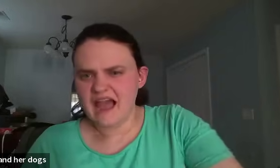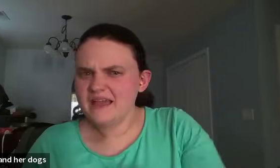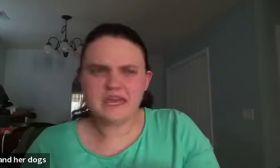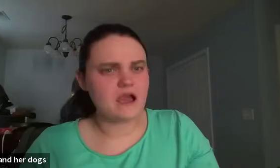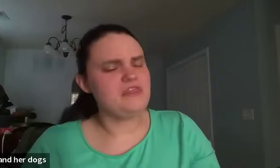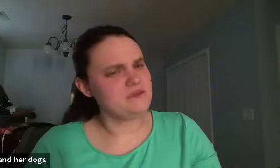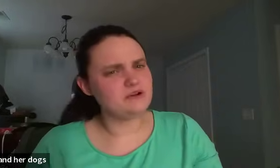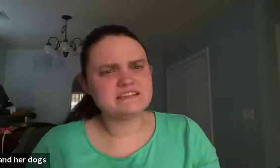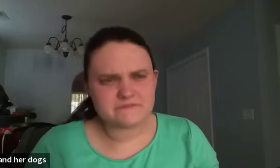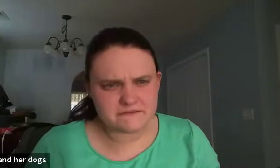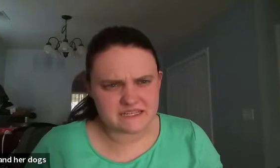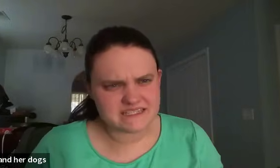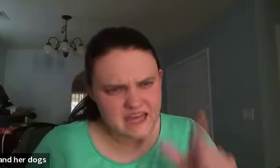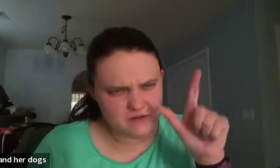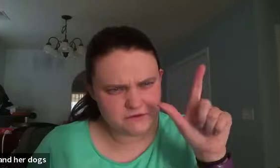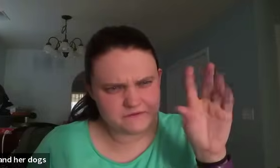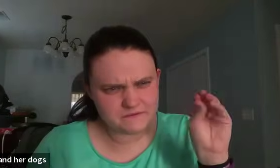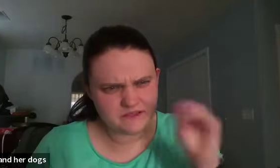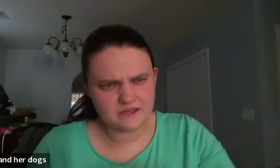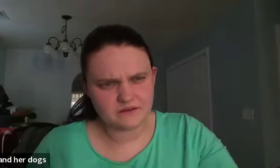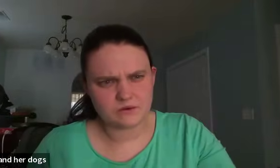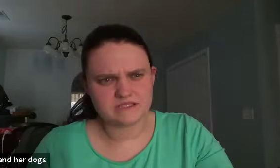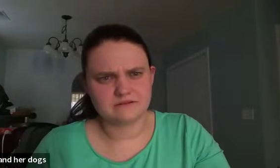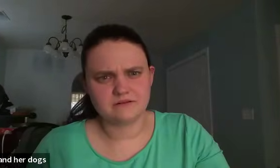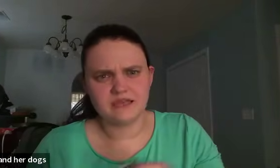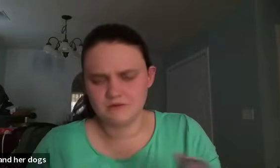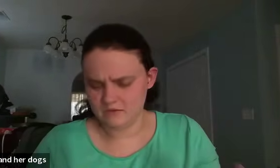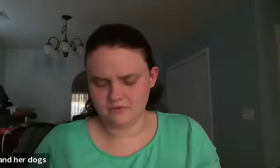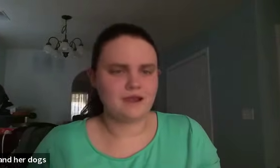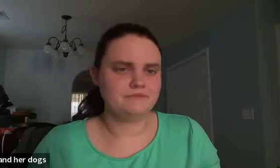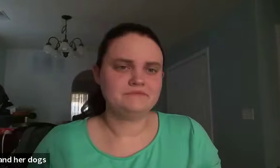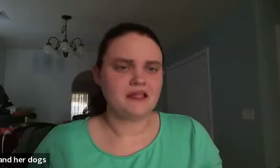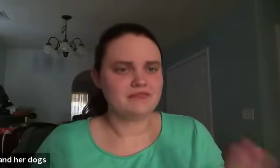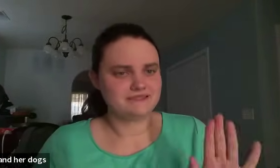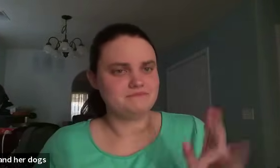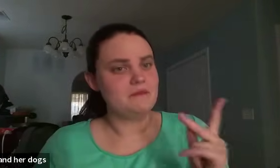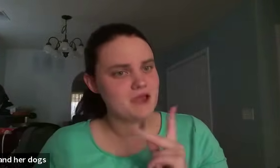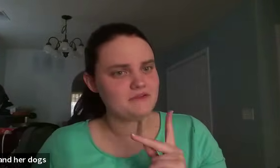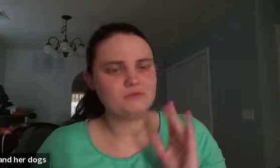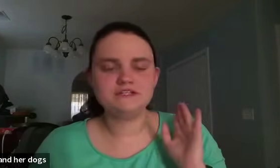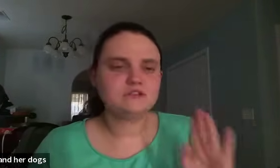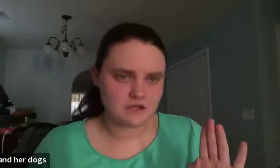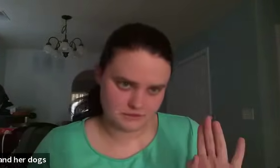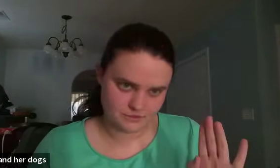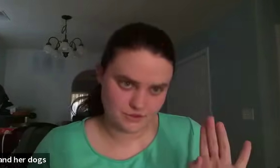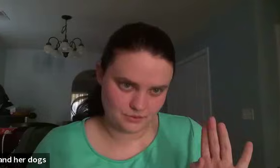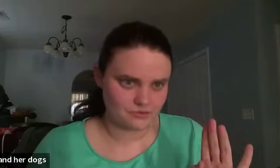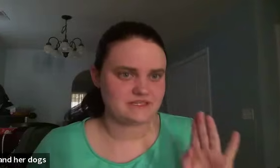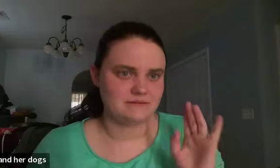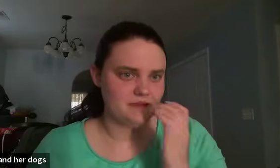I can't, or is it 50? Is the L for 50? Or is it, I can't remember. Listen, my math, we don't talk about Roman numerals in